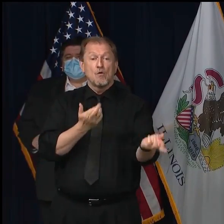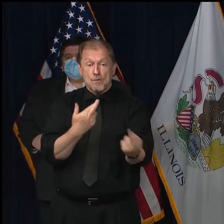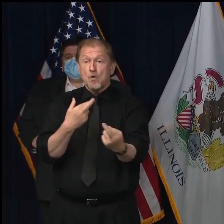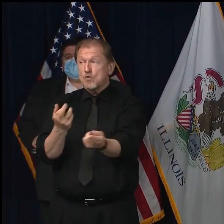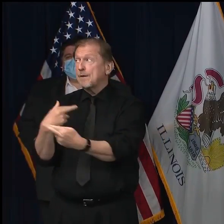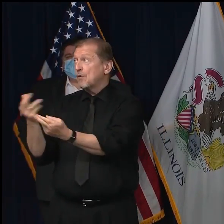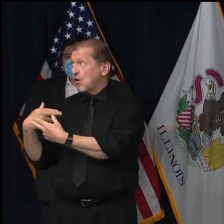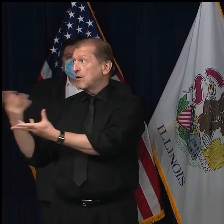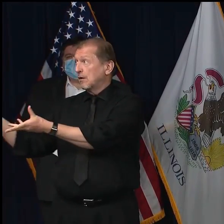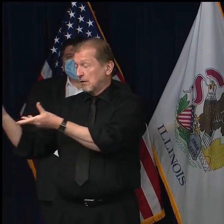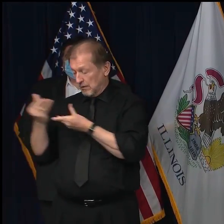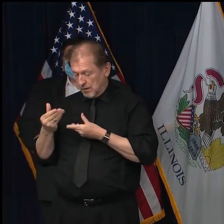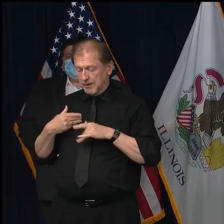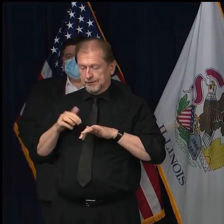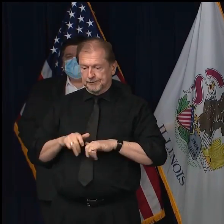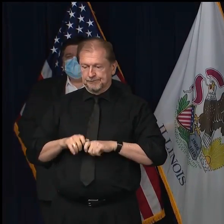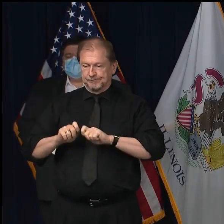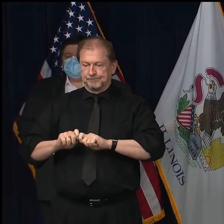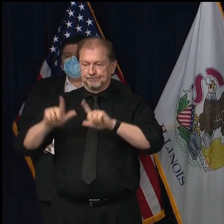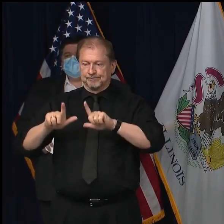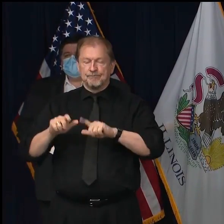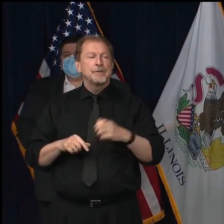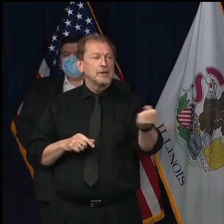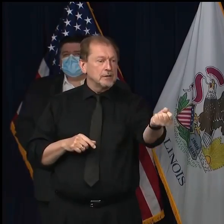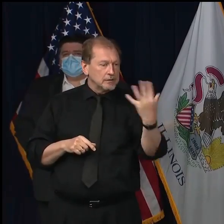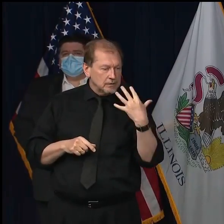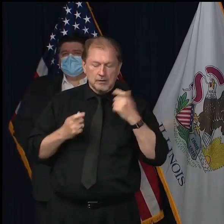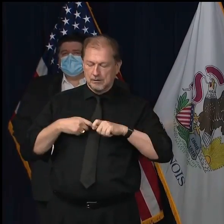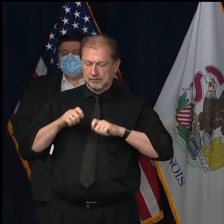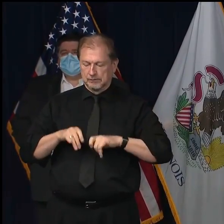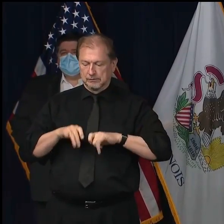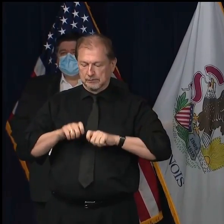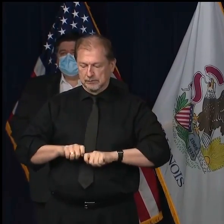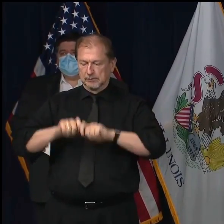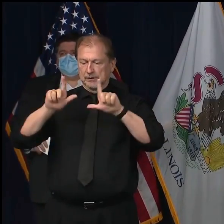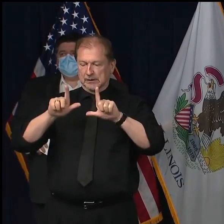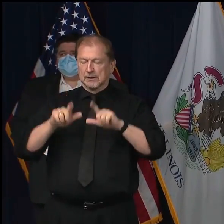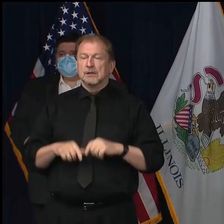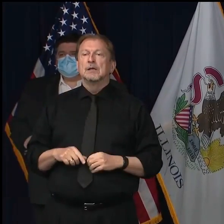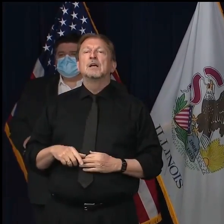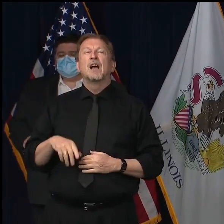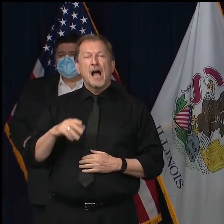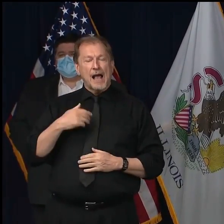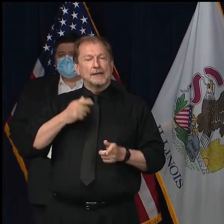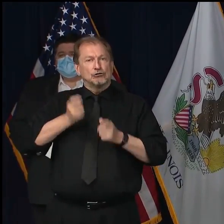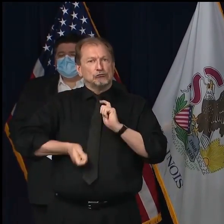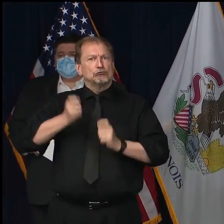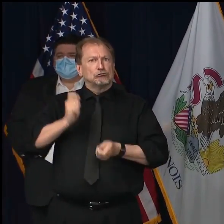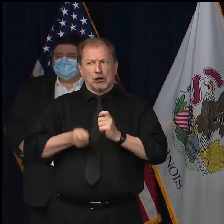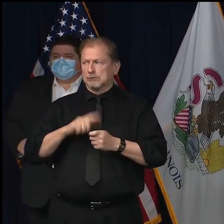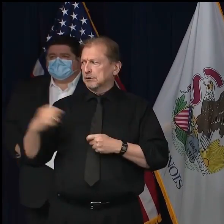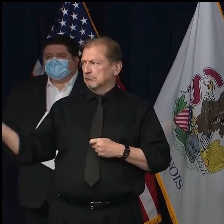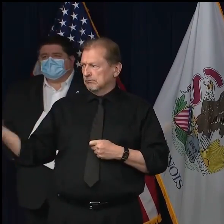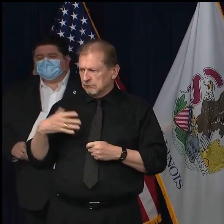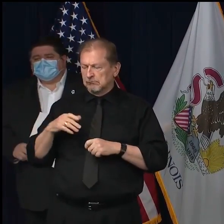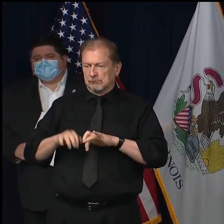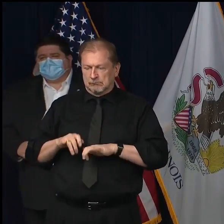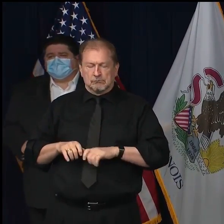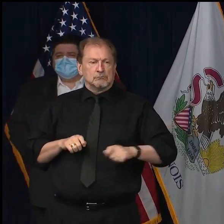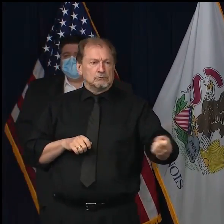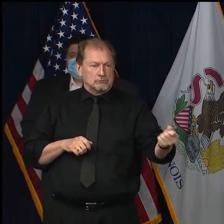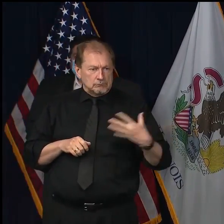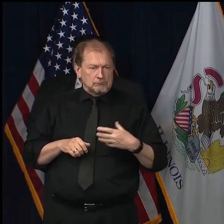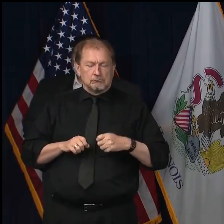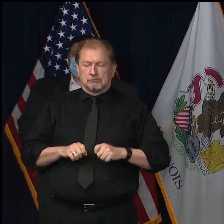data potentially can change as new information is updated. Let me share with you a common example. If